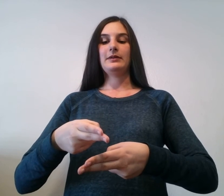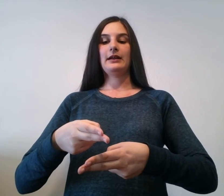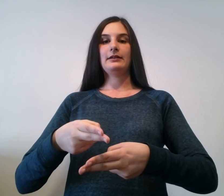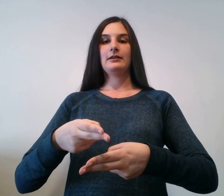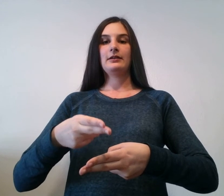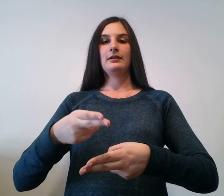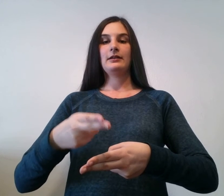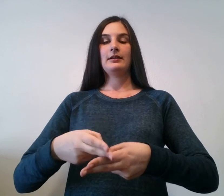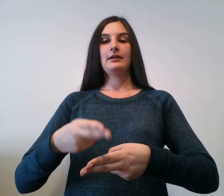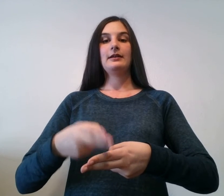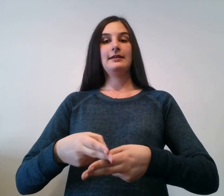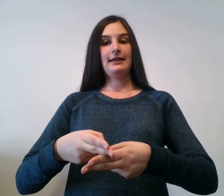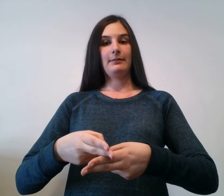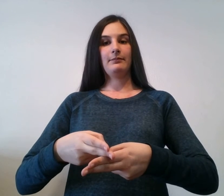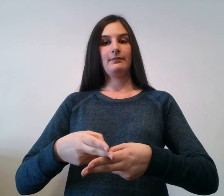together. Name.